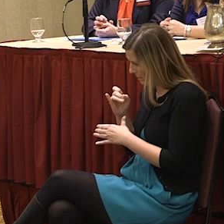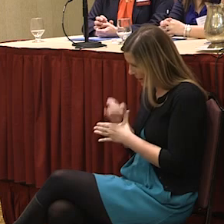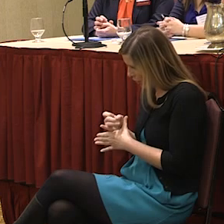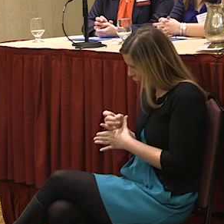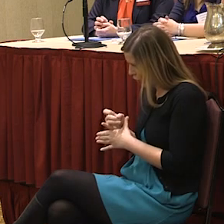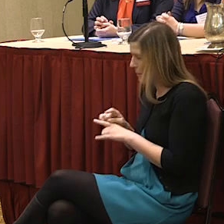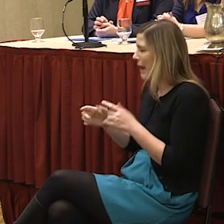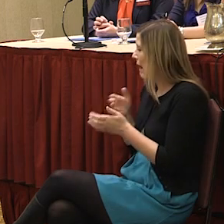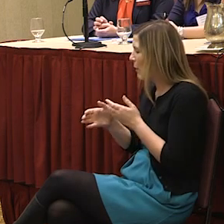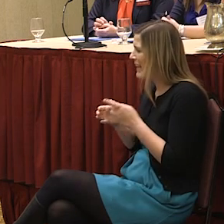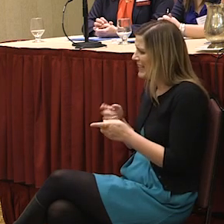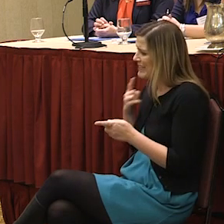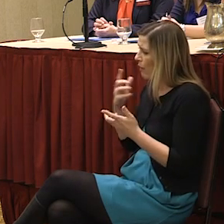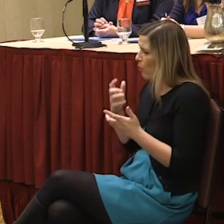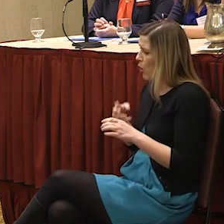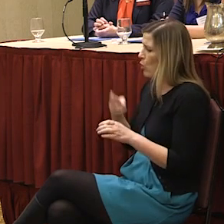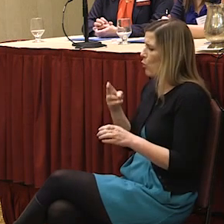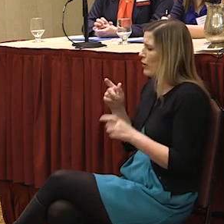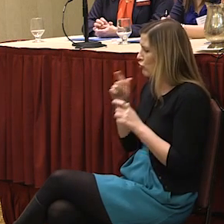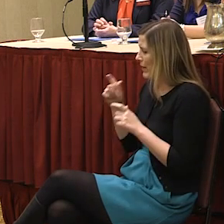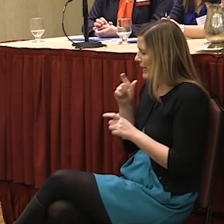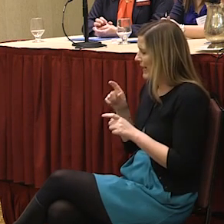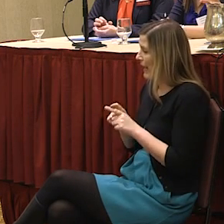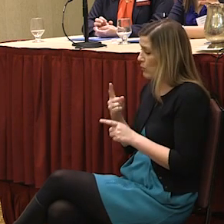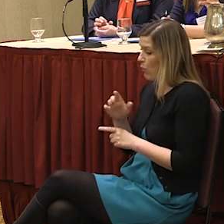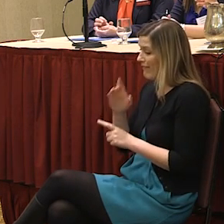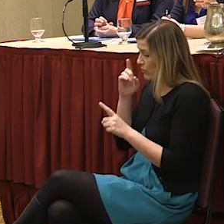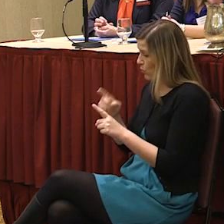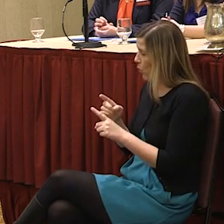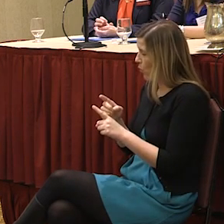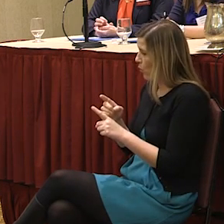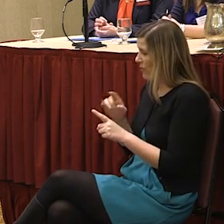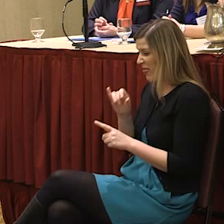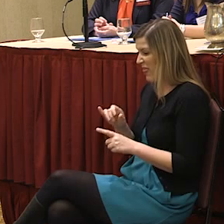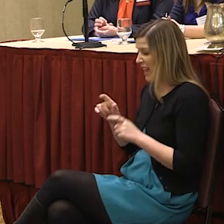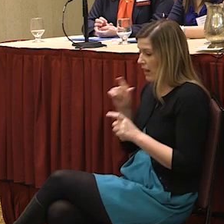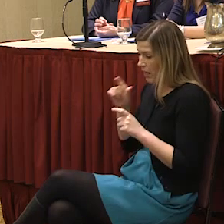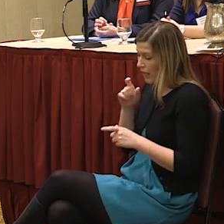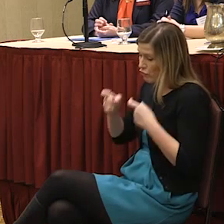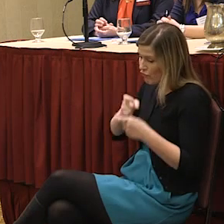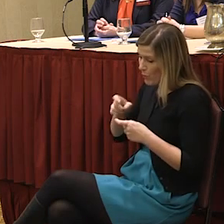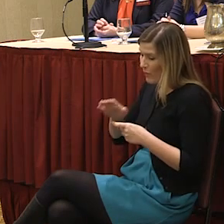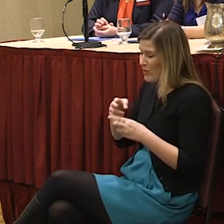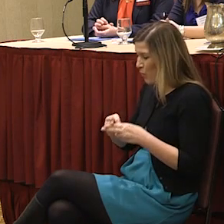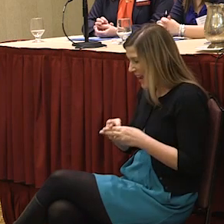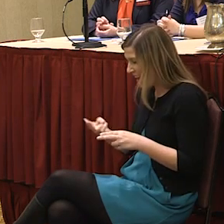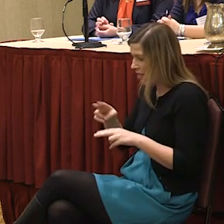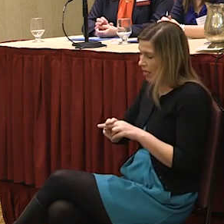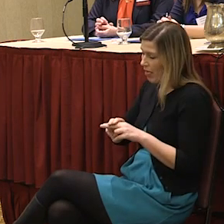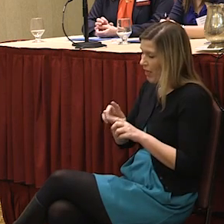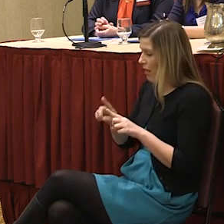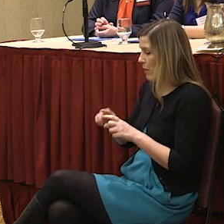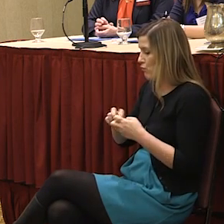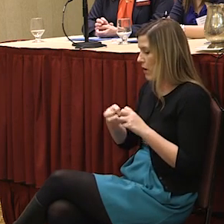quit drinking as one of his goals, and that was certainly contributing to his obesity and other issues. And at